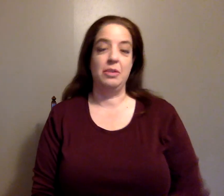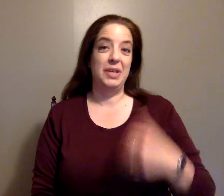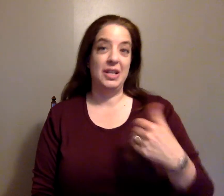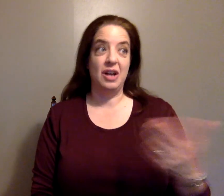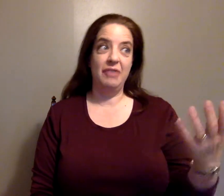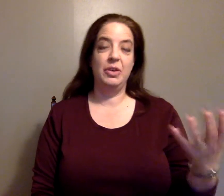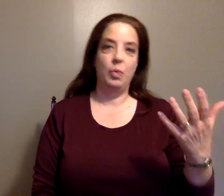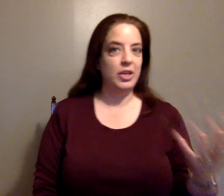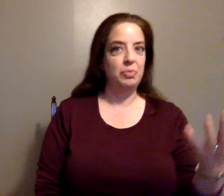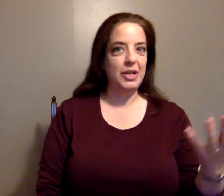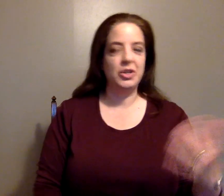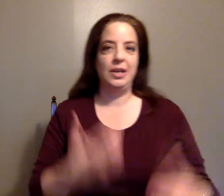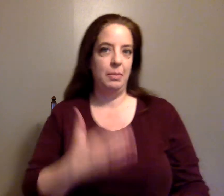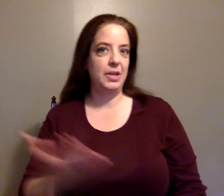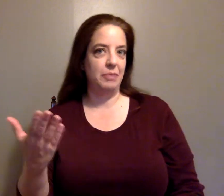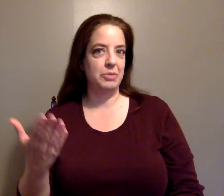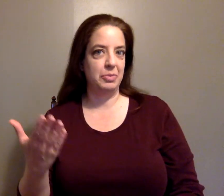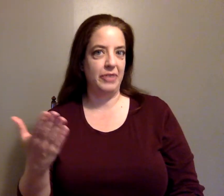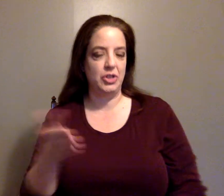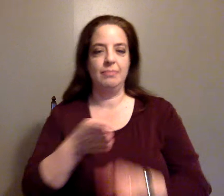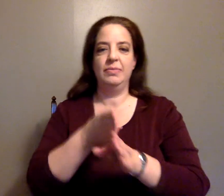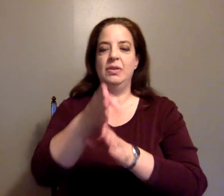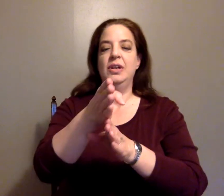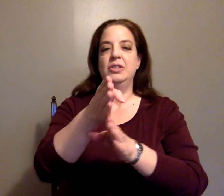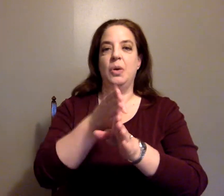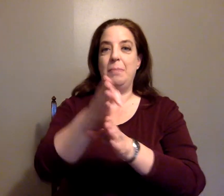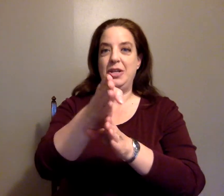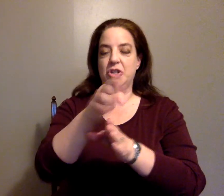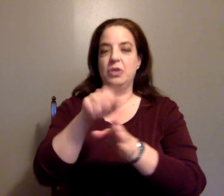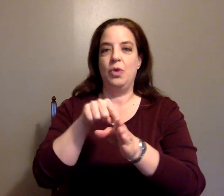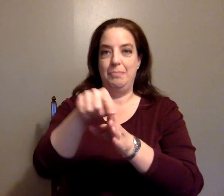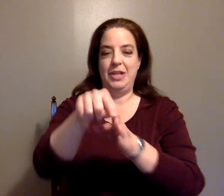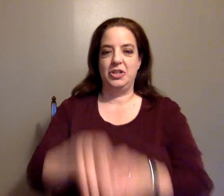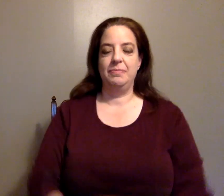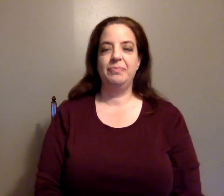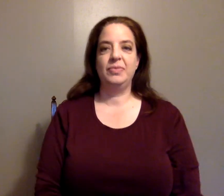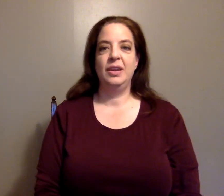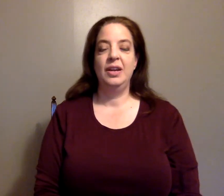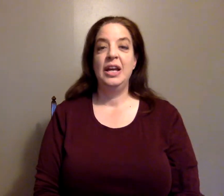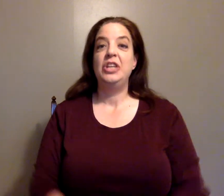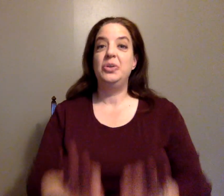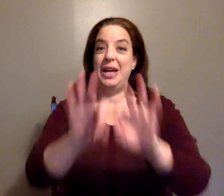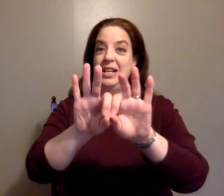because often what you major in becomes a profession. So major or major. You get a